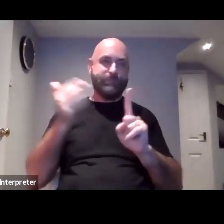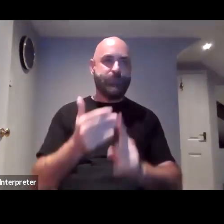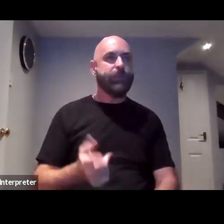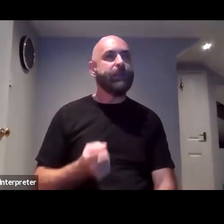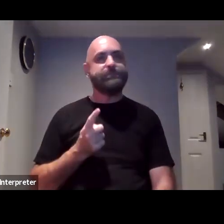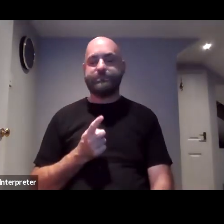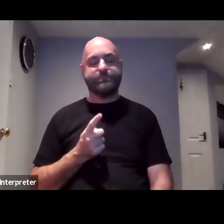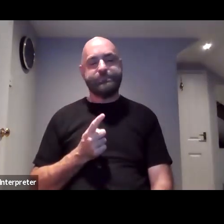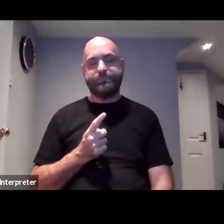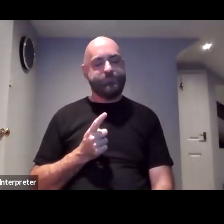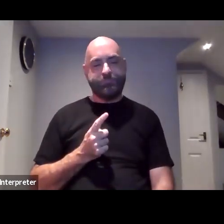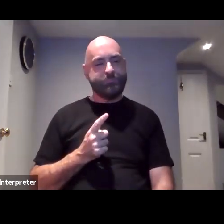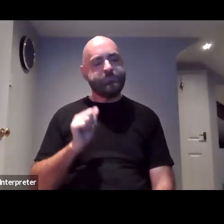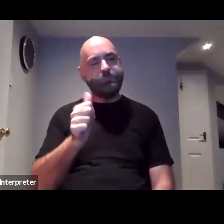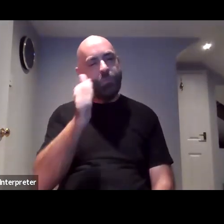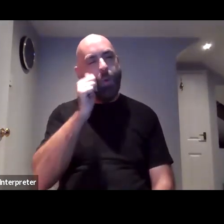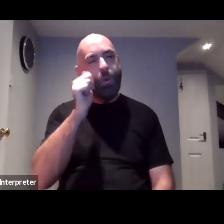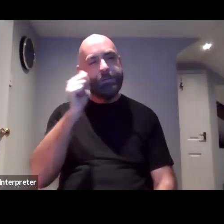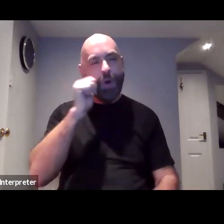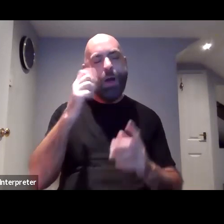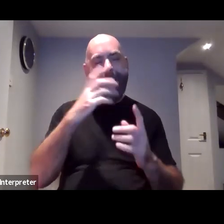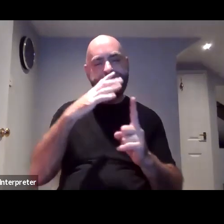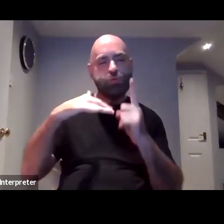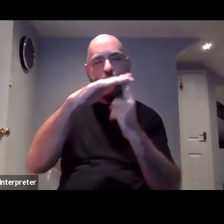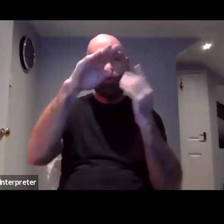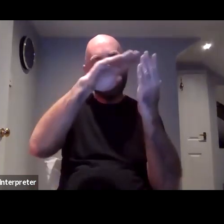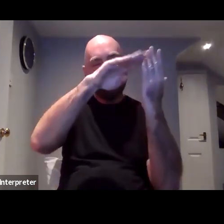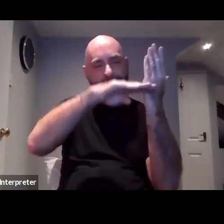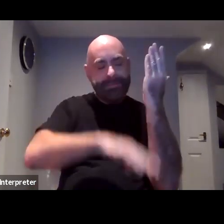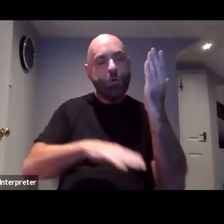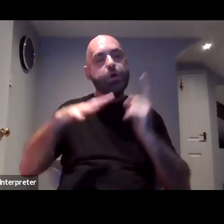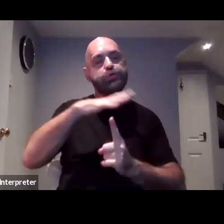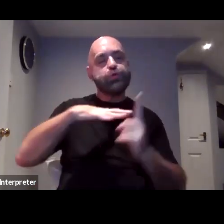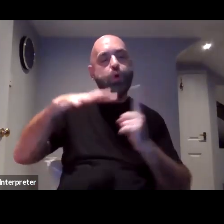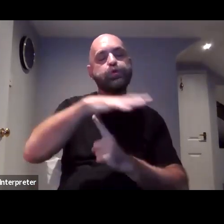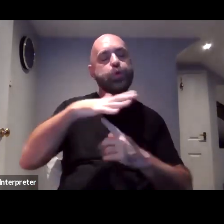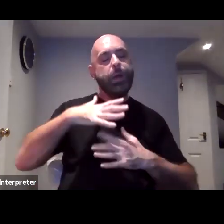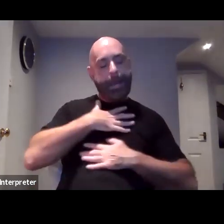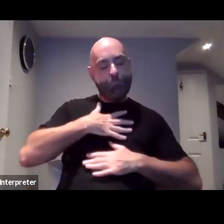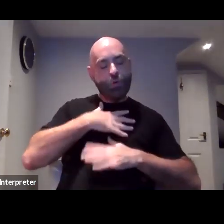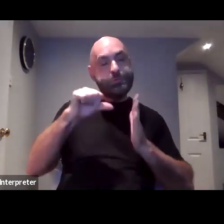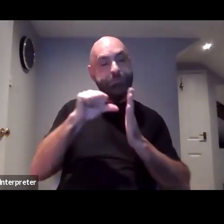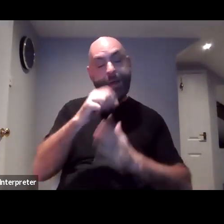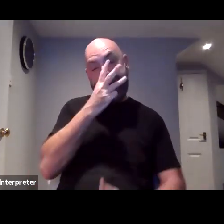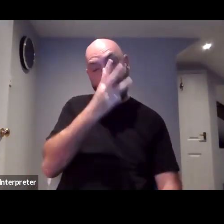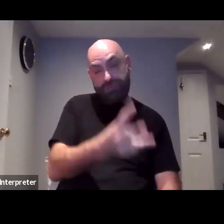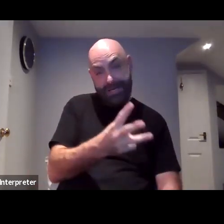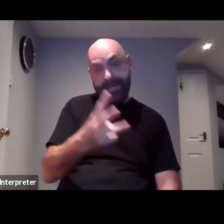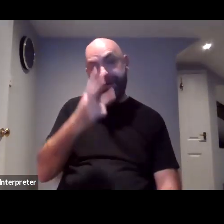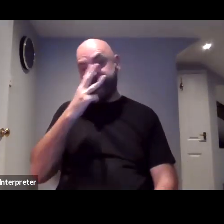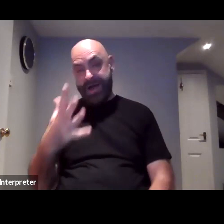We know that there's a social gradient in socio-emotional difficulties at age 3 and age